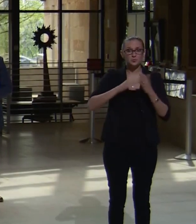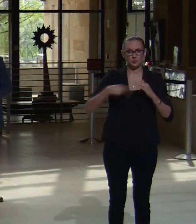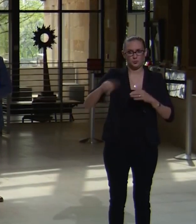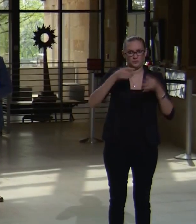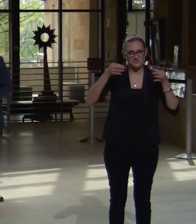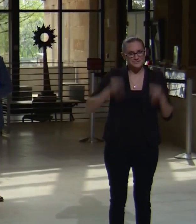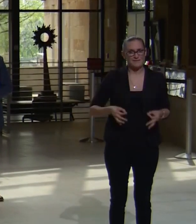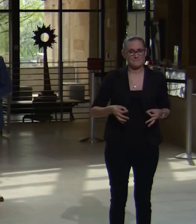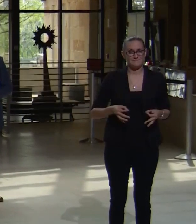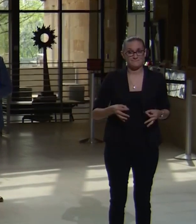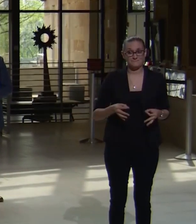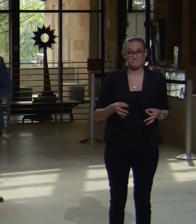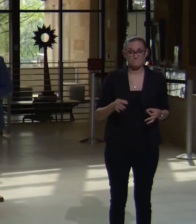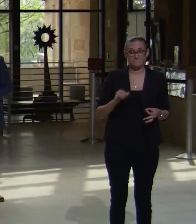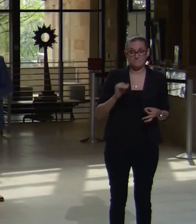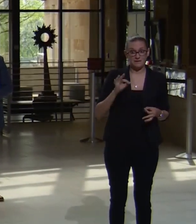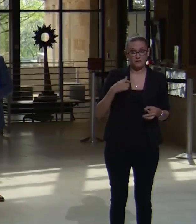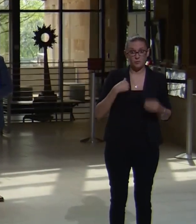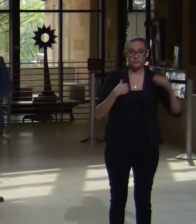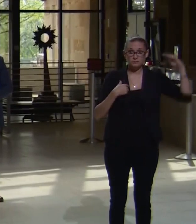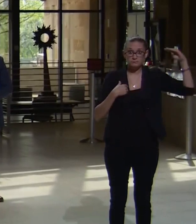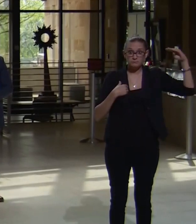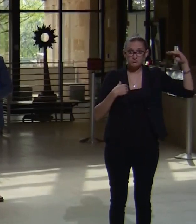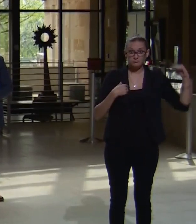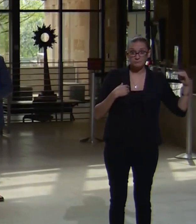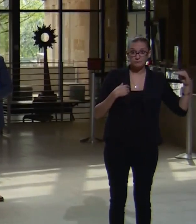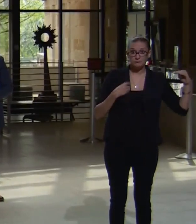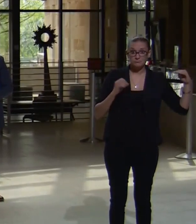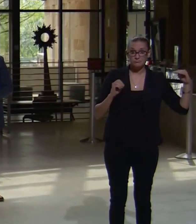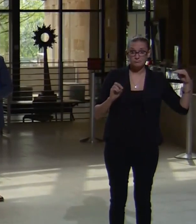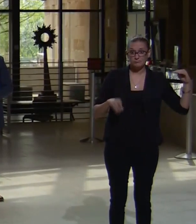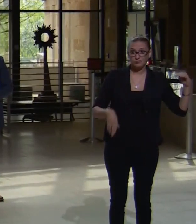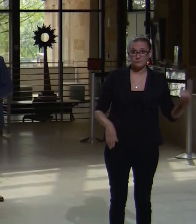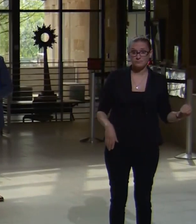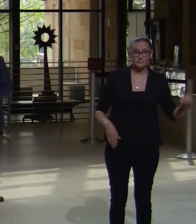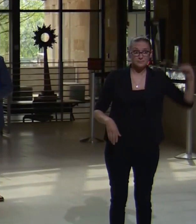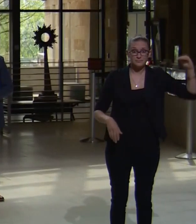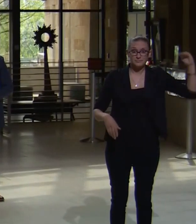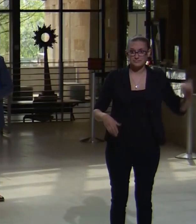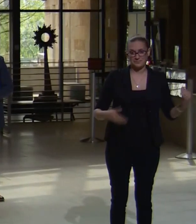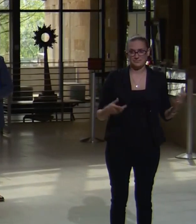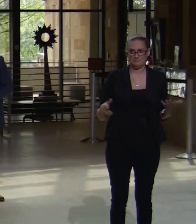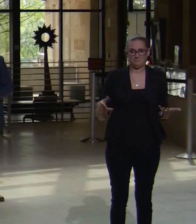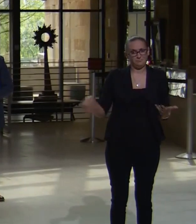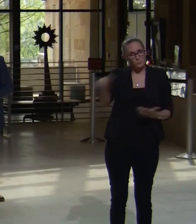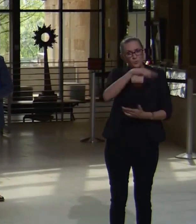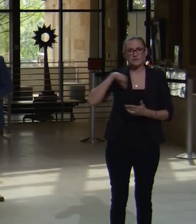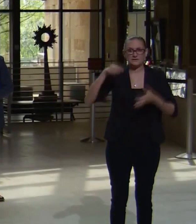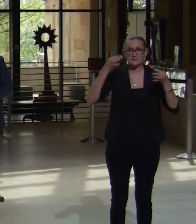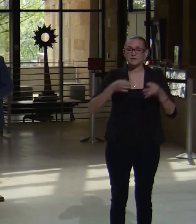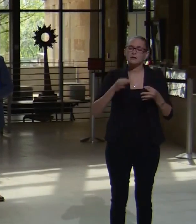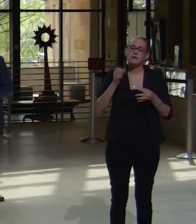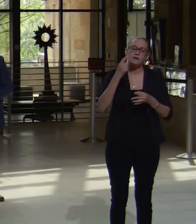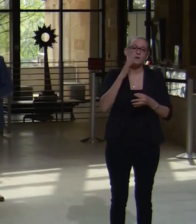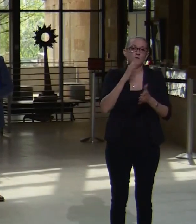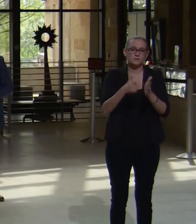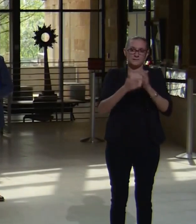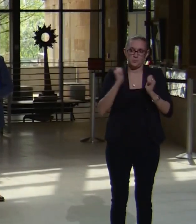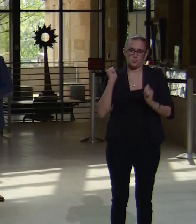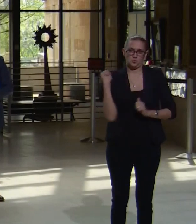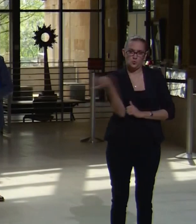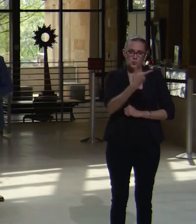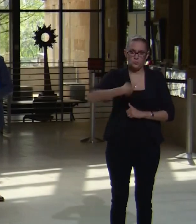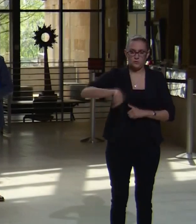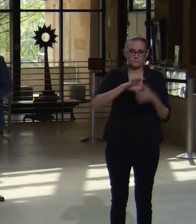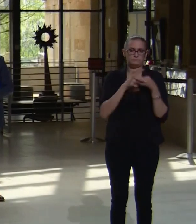get to decide if we're here or if we're here. And I will tell you that it's going to take all of us making